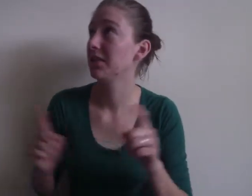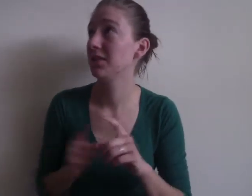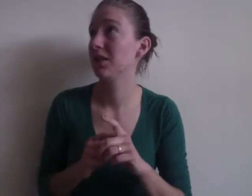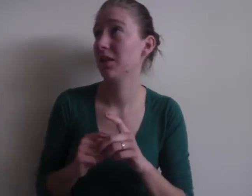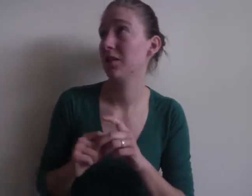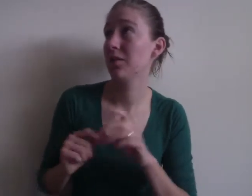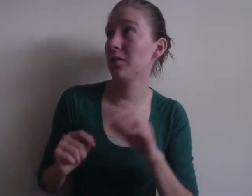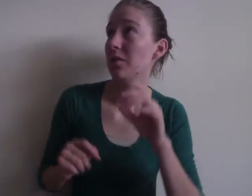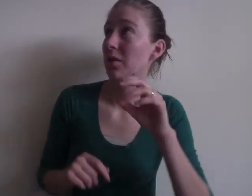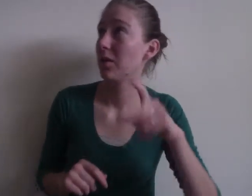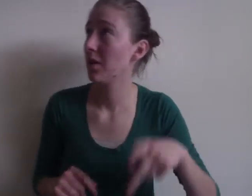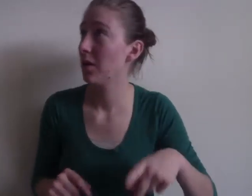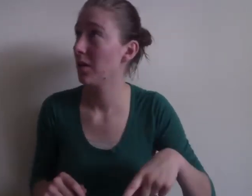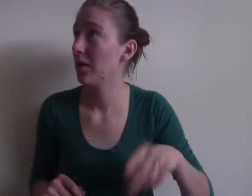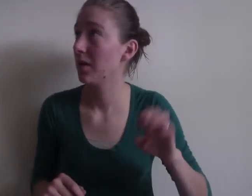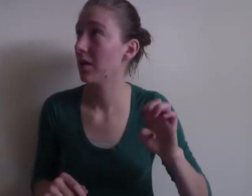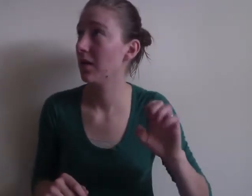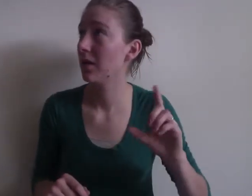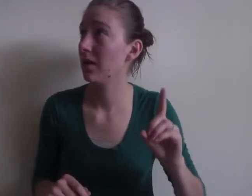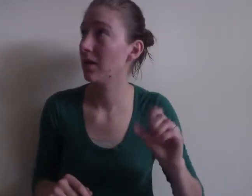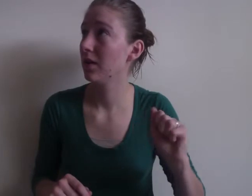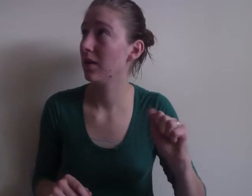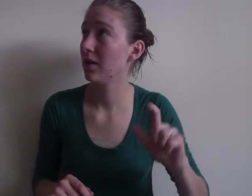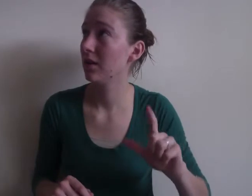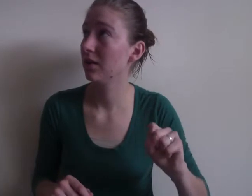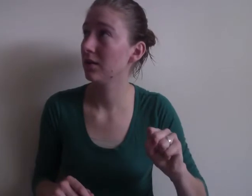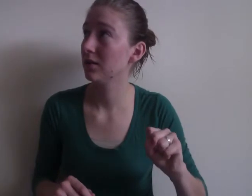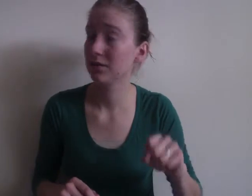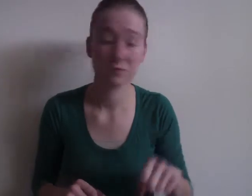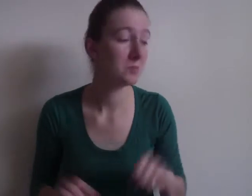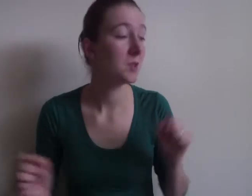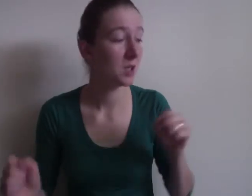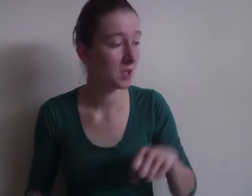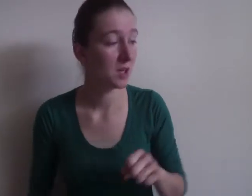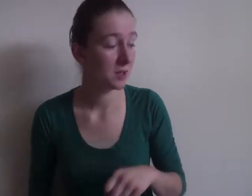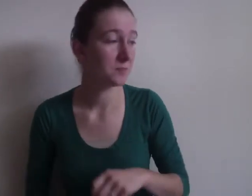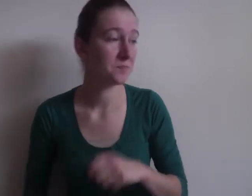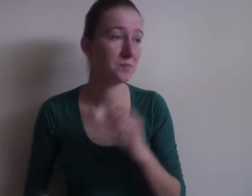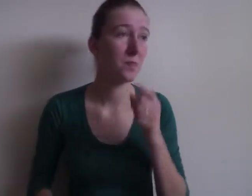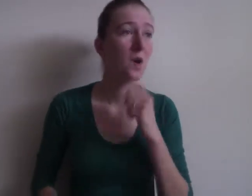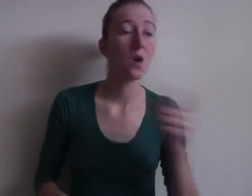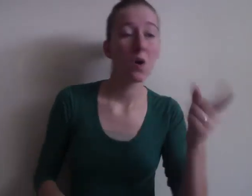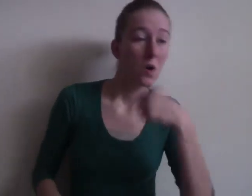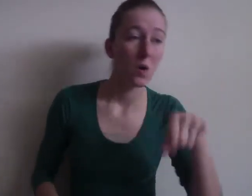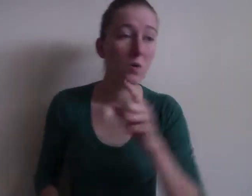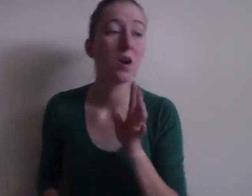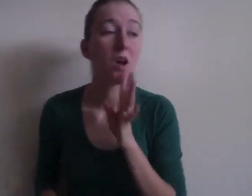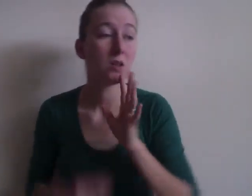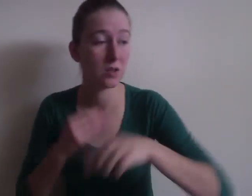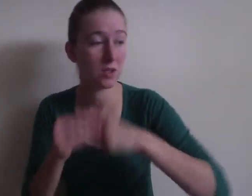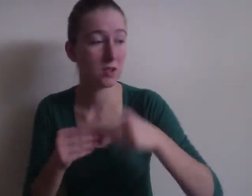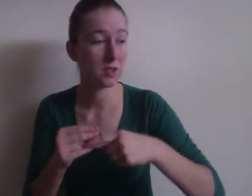American painter who was probably the most famous woman painter in the world. Drum